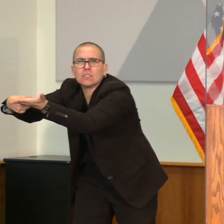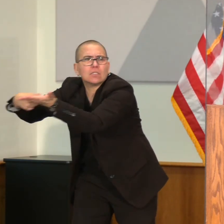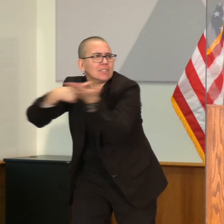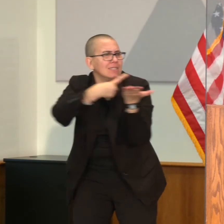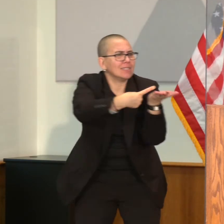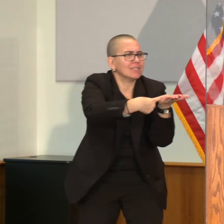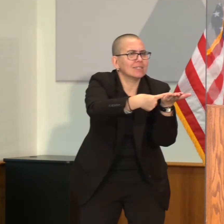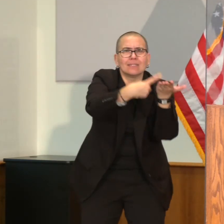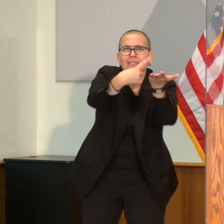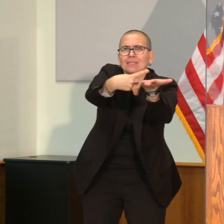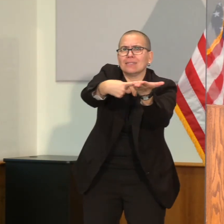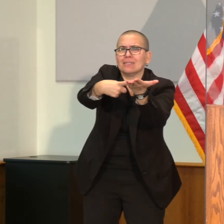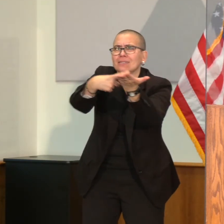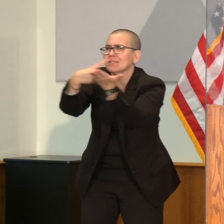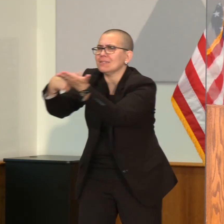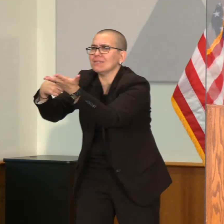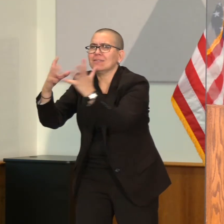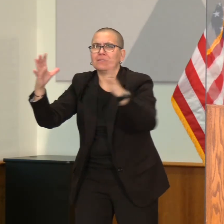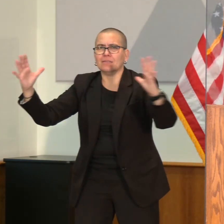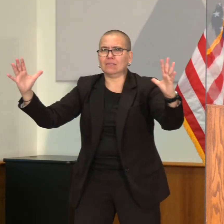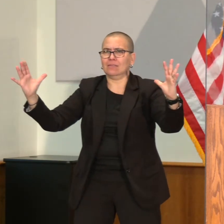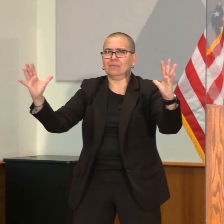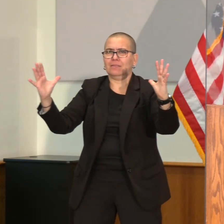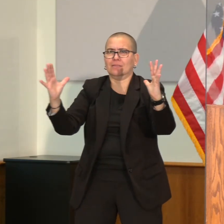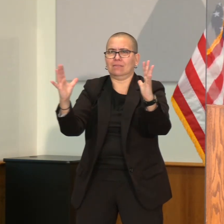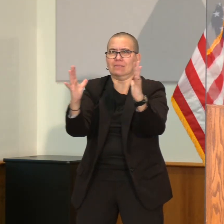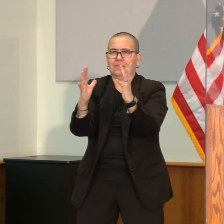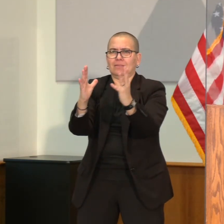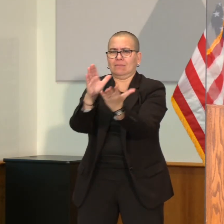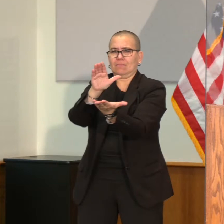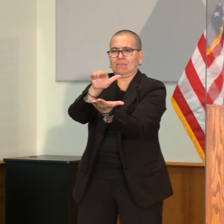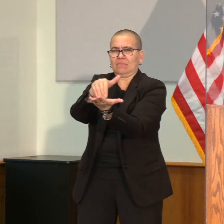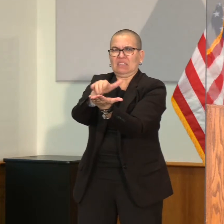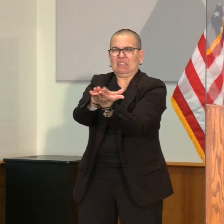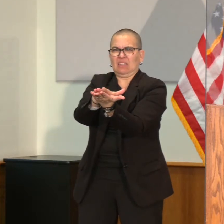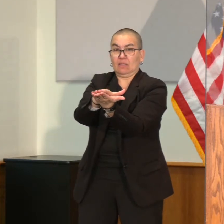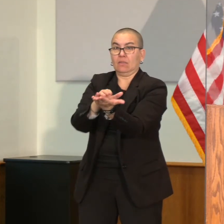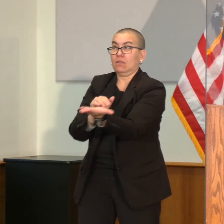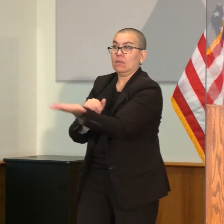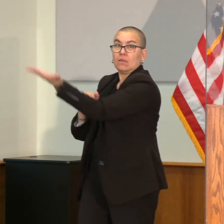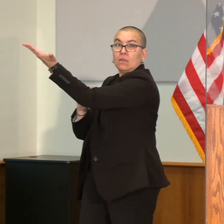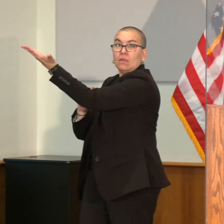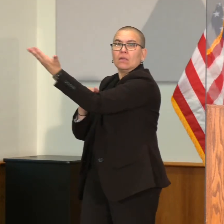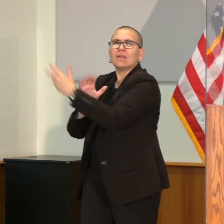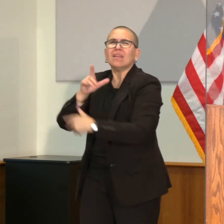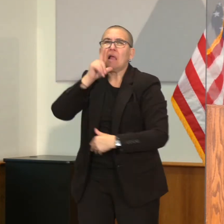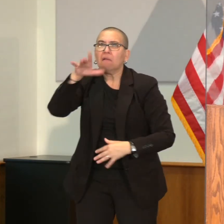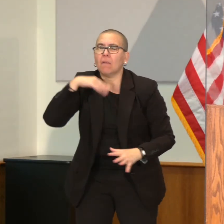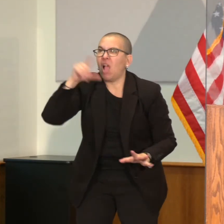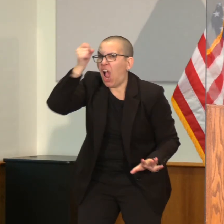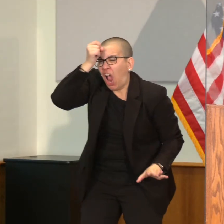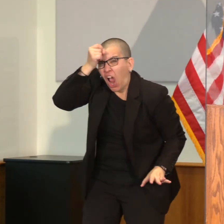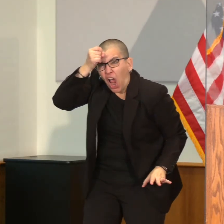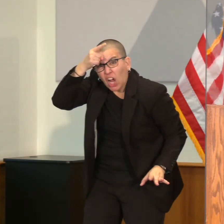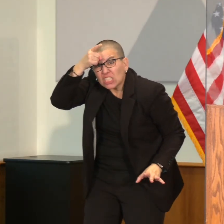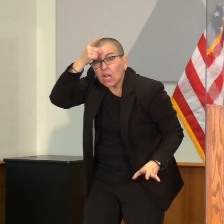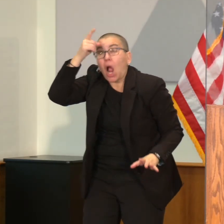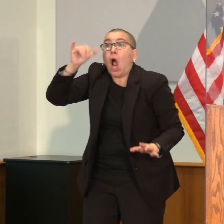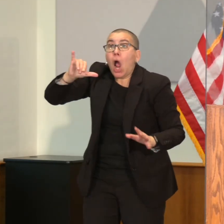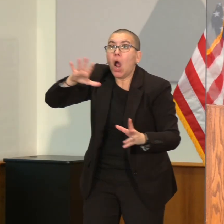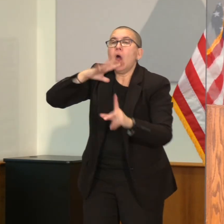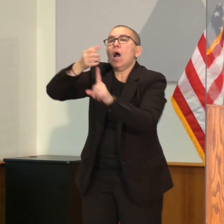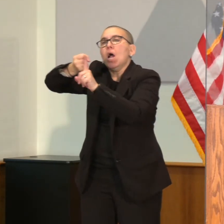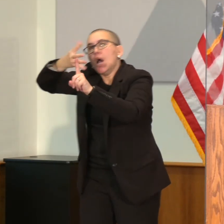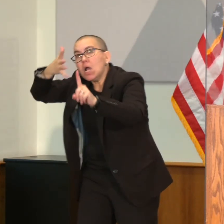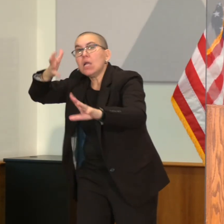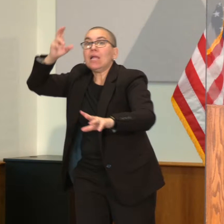share a perspective. We don't want to intimately understand every single area of state budget and state law. We want the